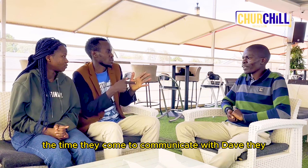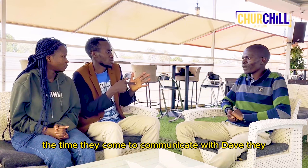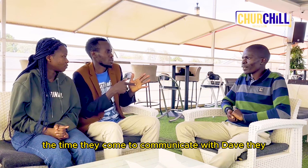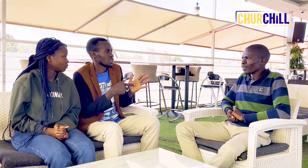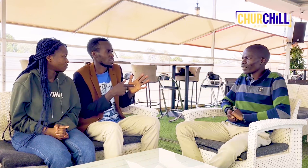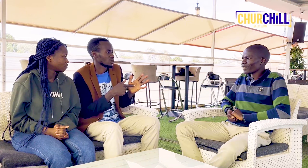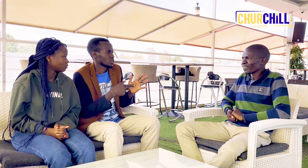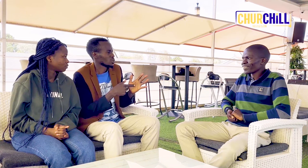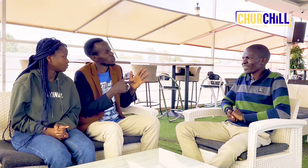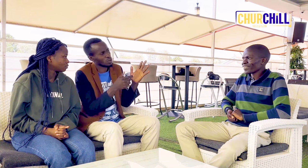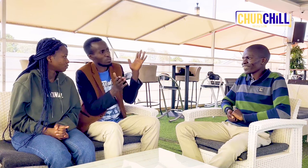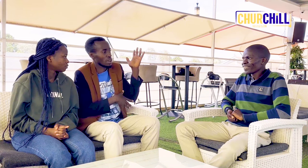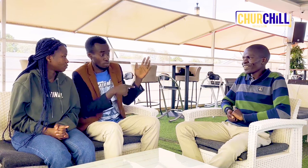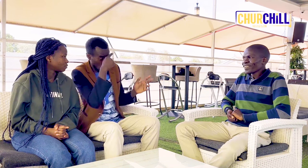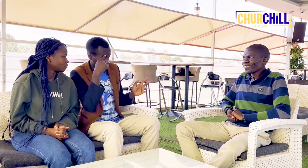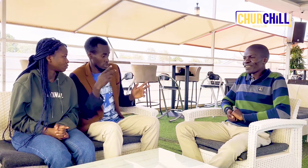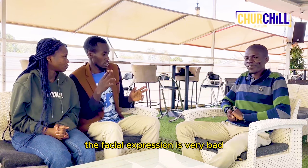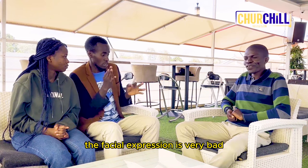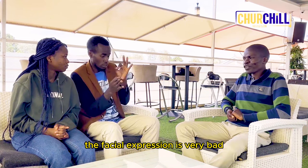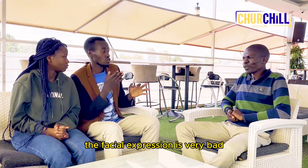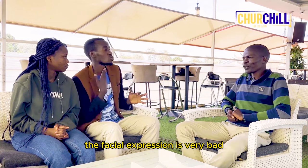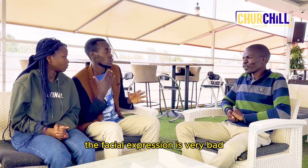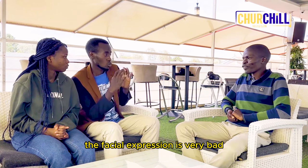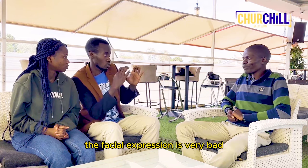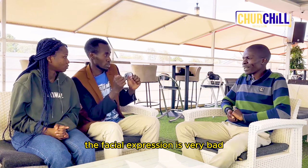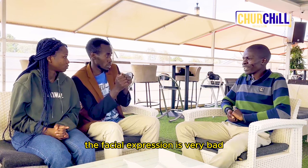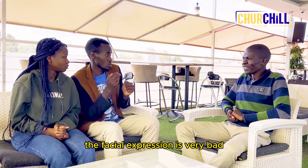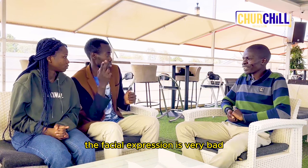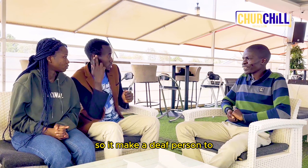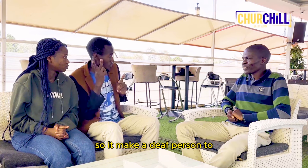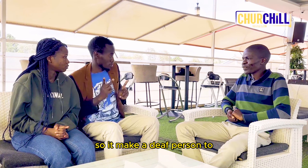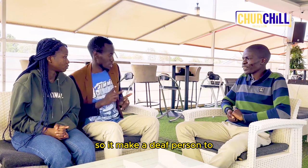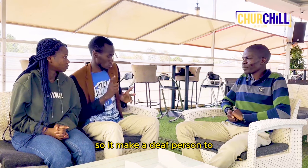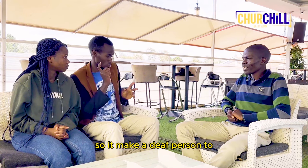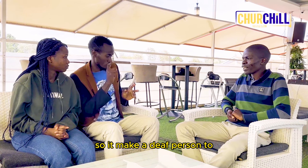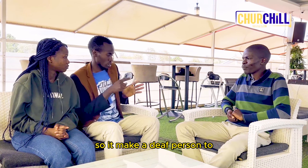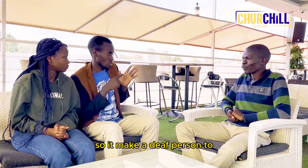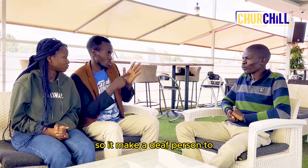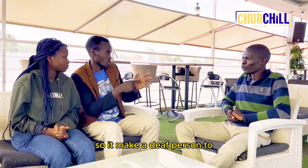facial expression is very bad. So, makes a deaf person to,